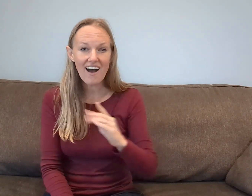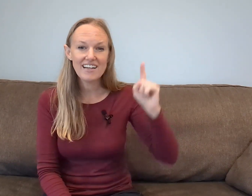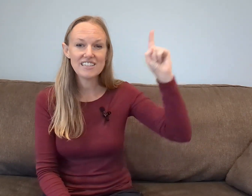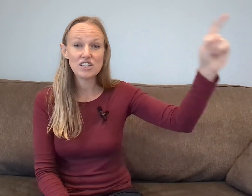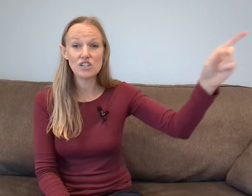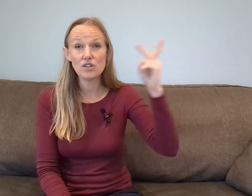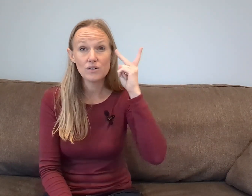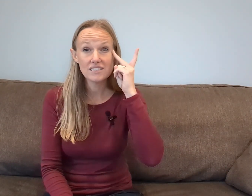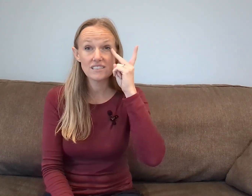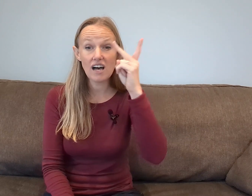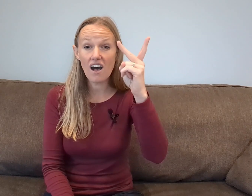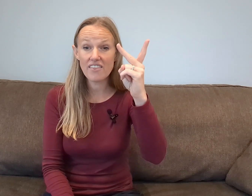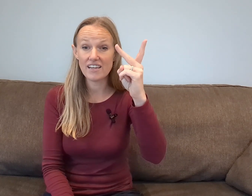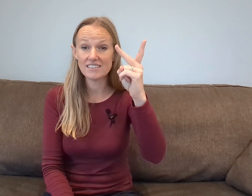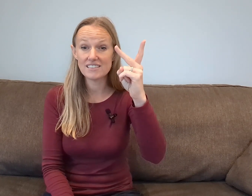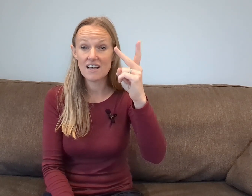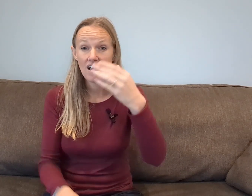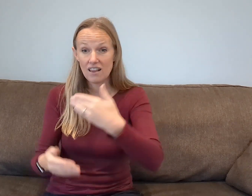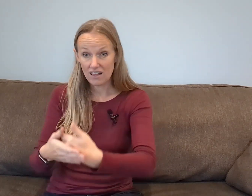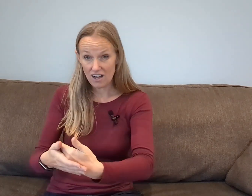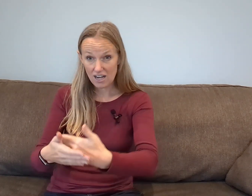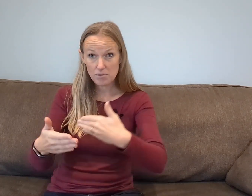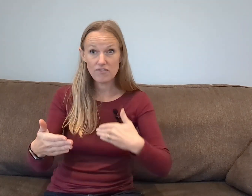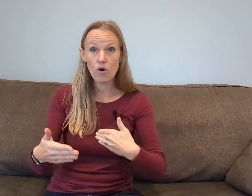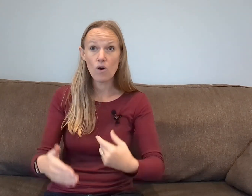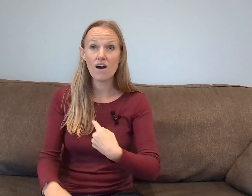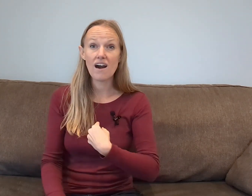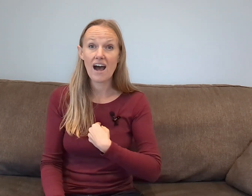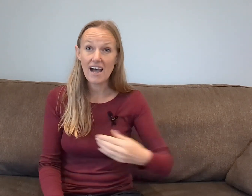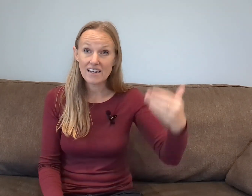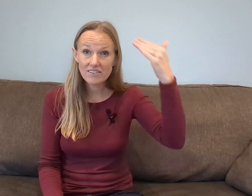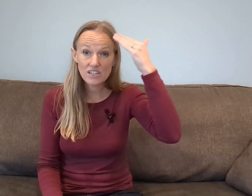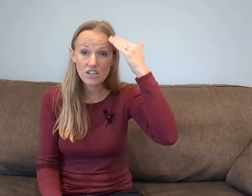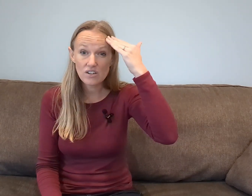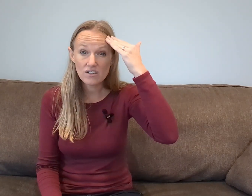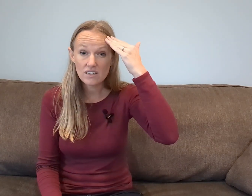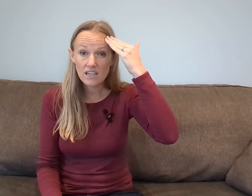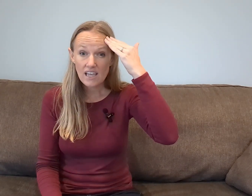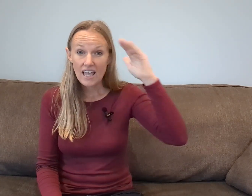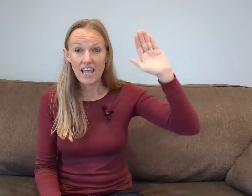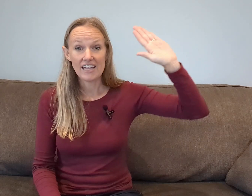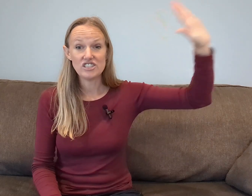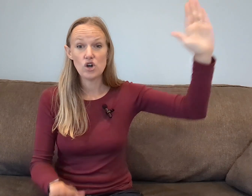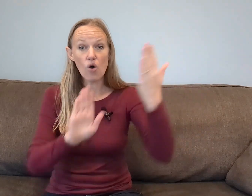God, you saw this long before I ever knew, and